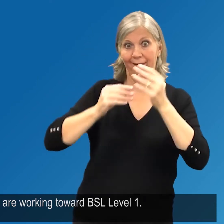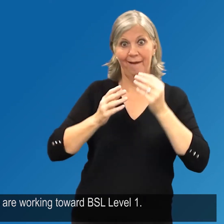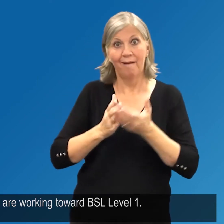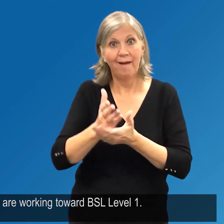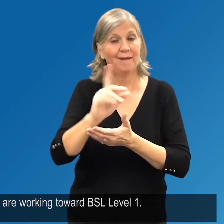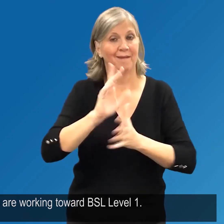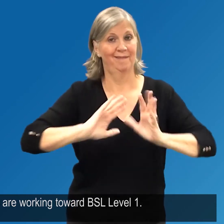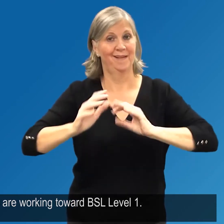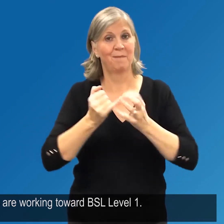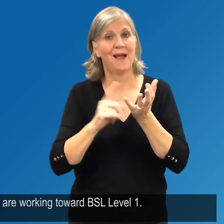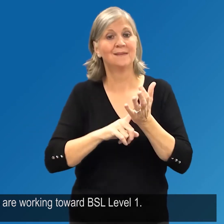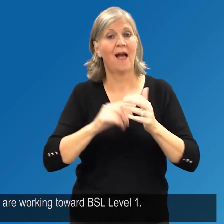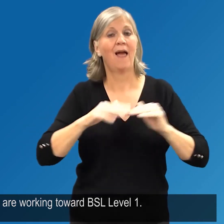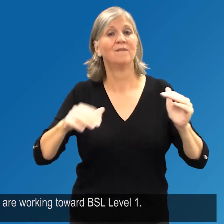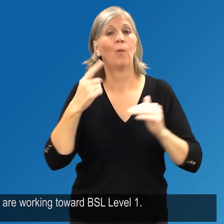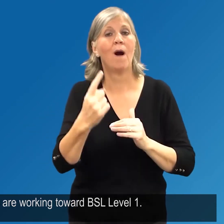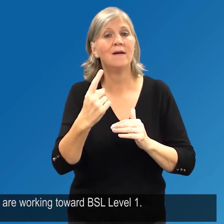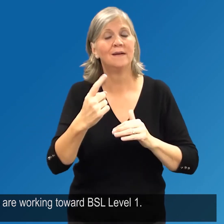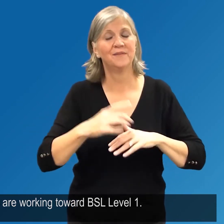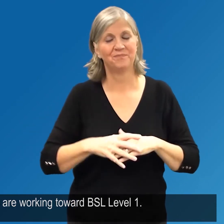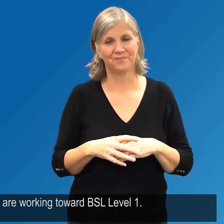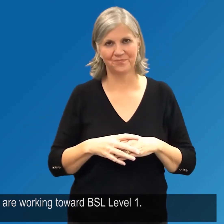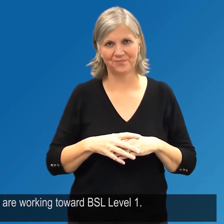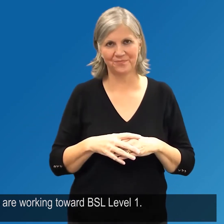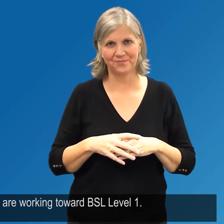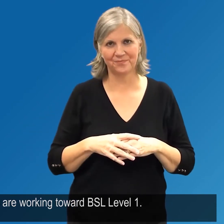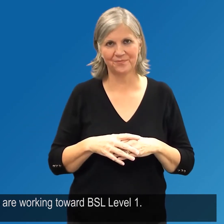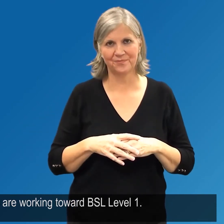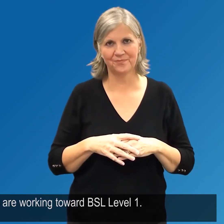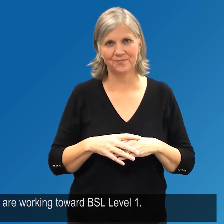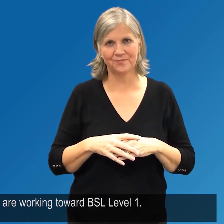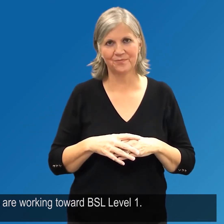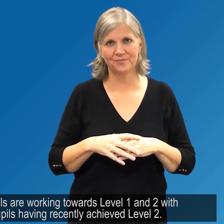P6 pupils are working towards BSL Level 1.